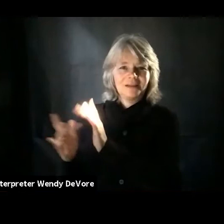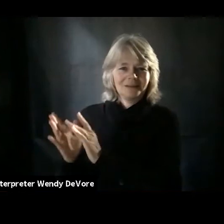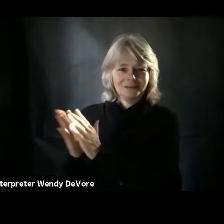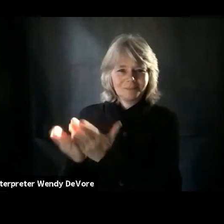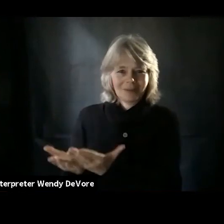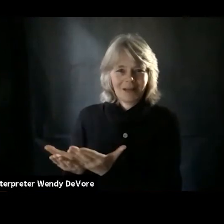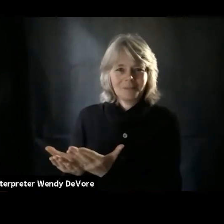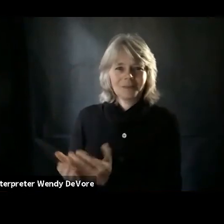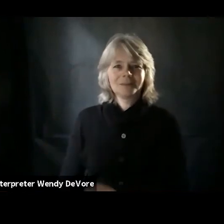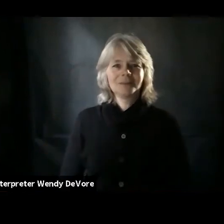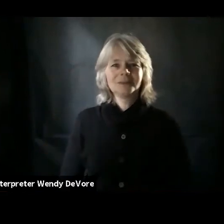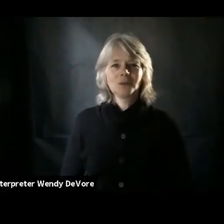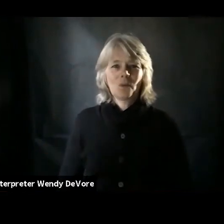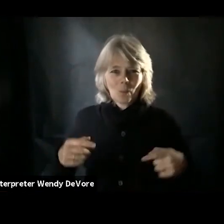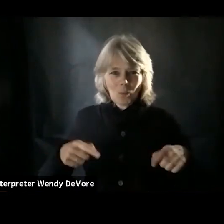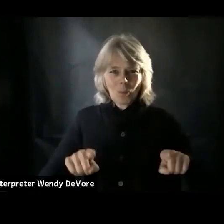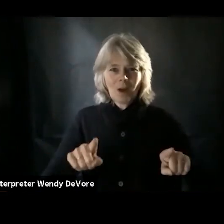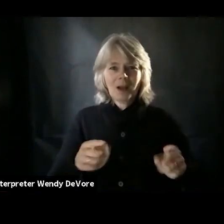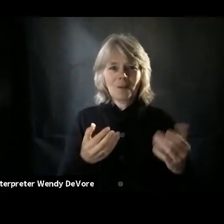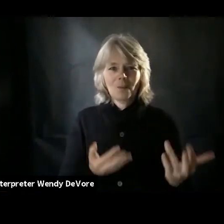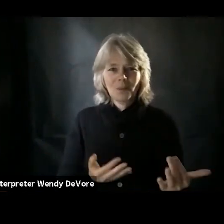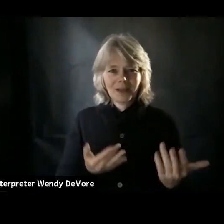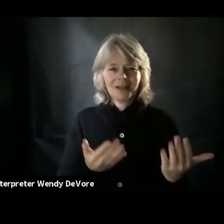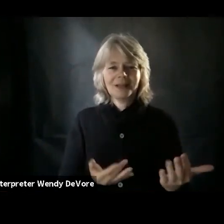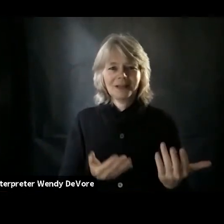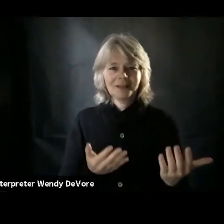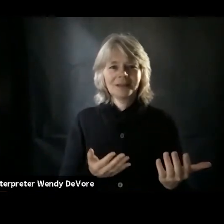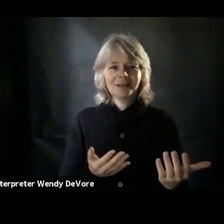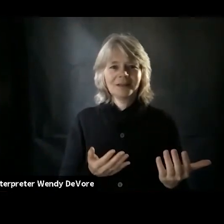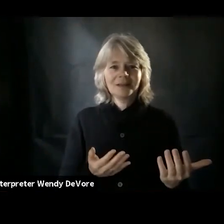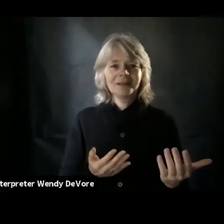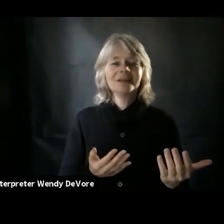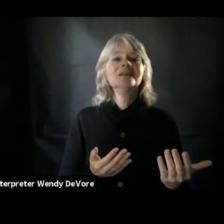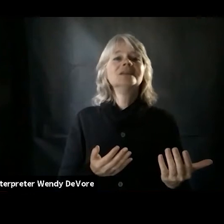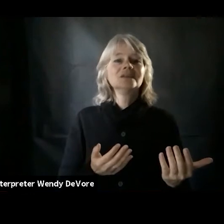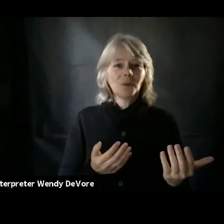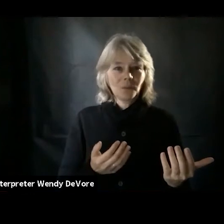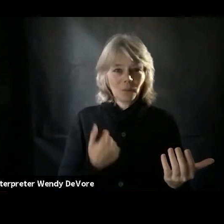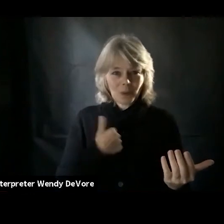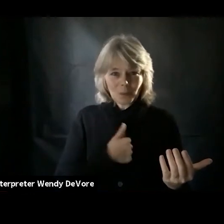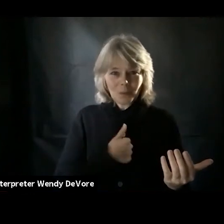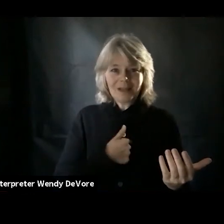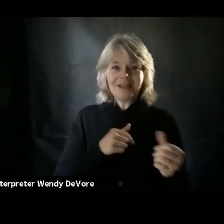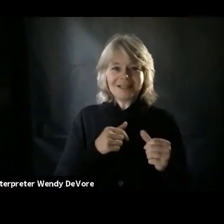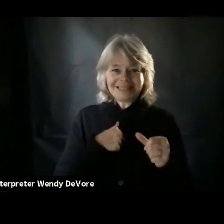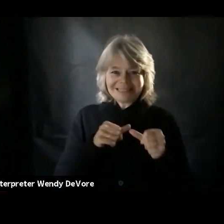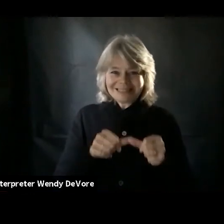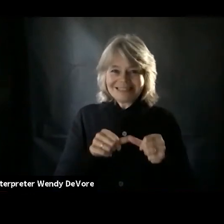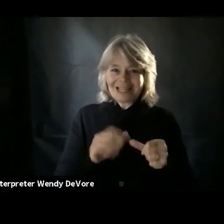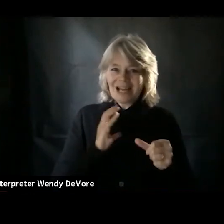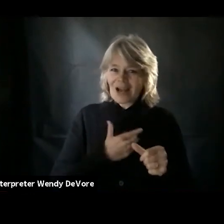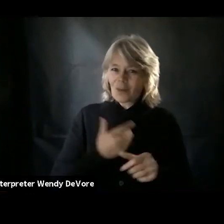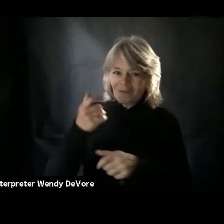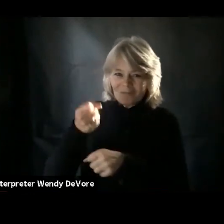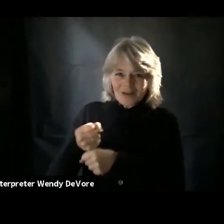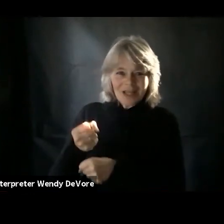In the midst of waiting, when we practice our faith and we just show